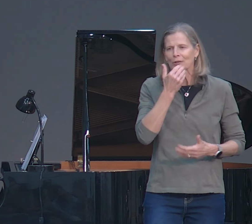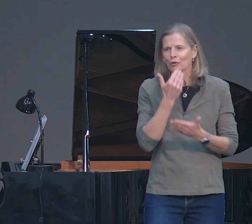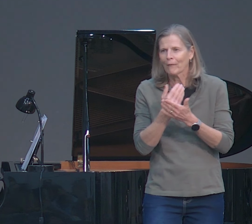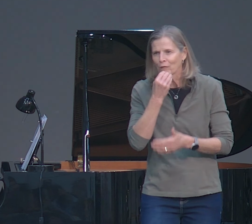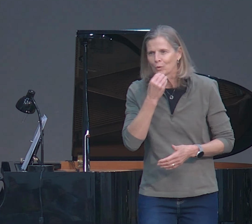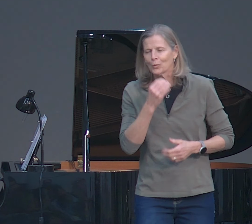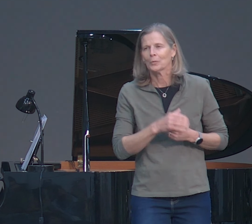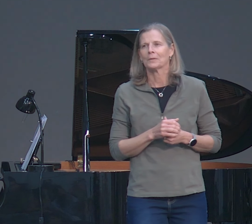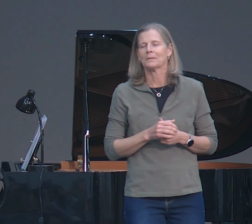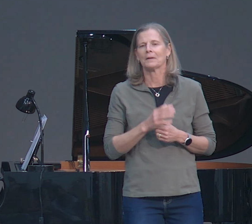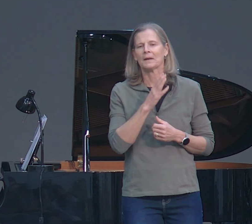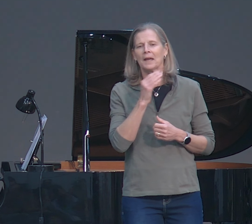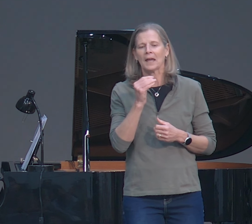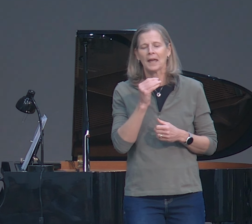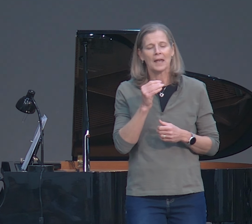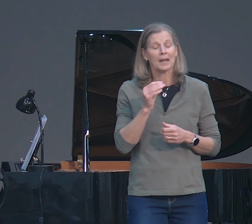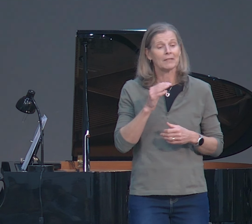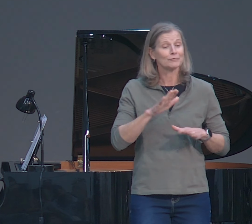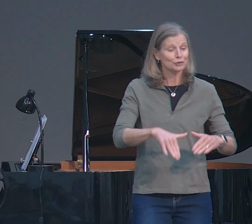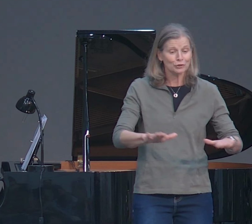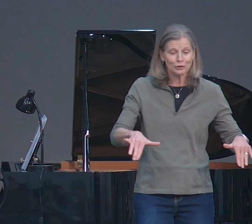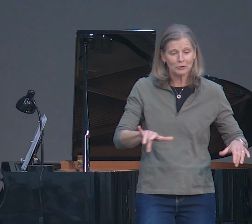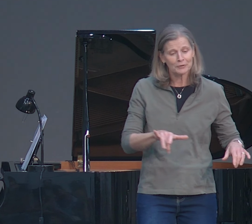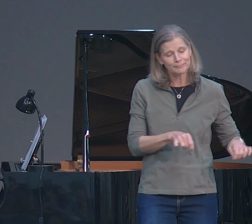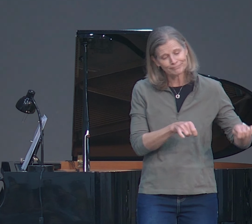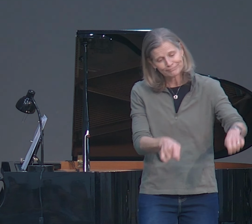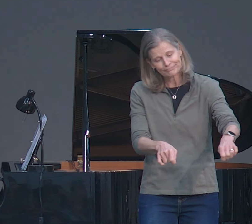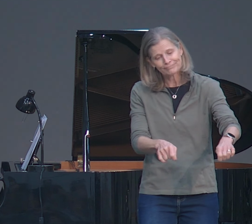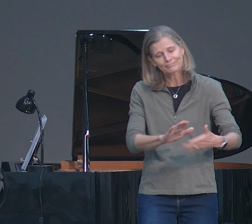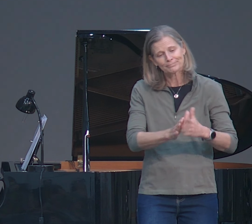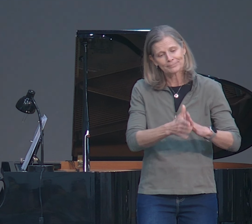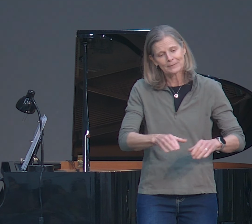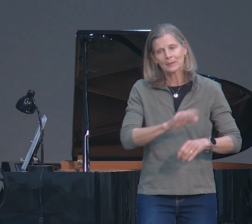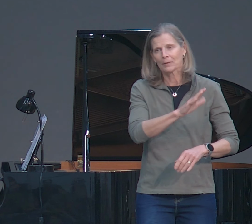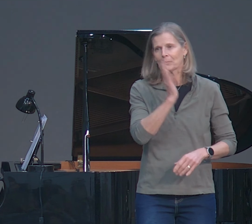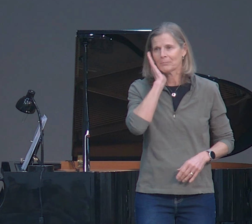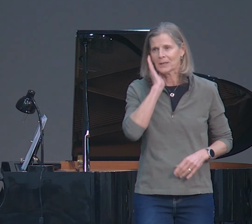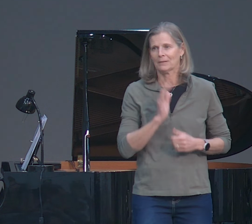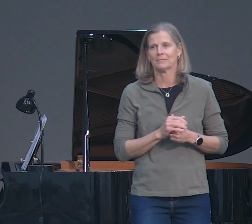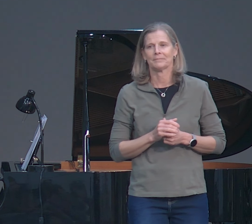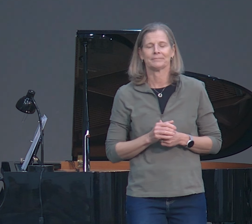food and tuck our children peacefully into their beds.